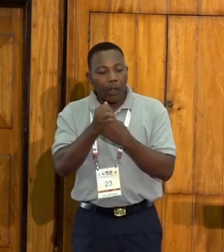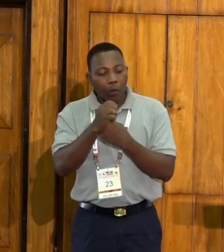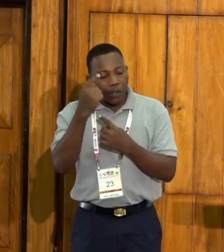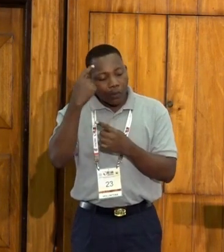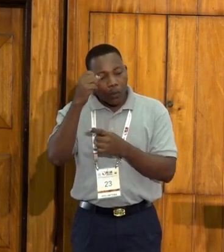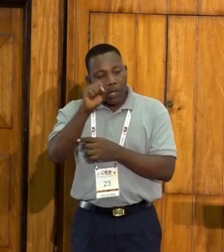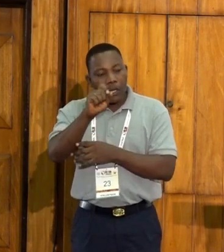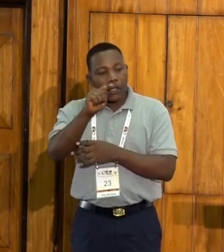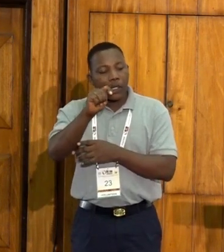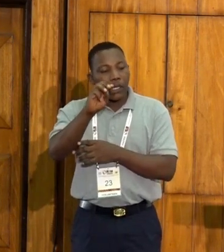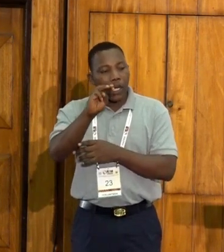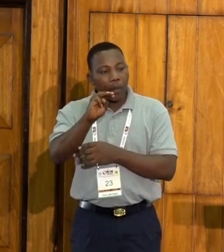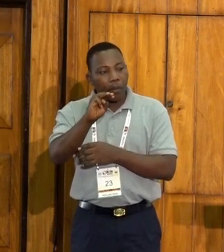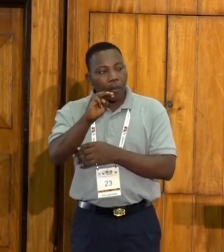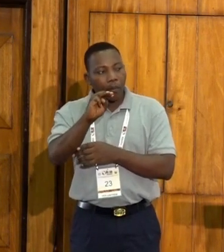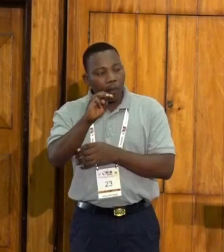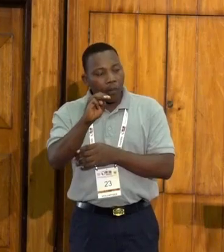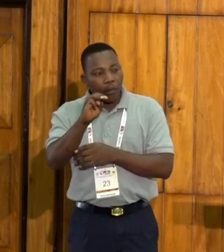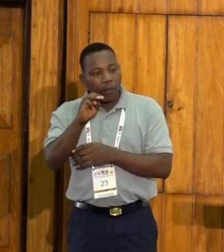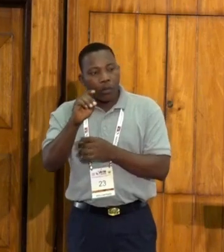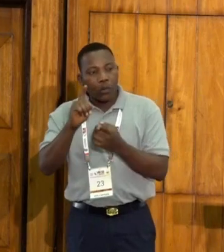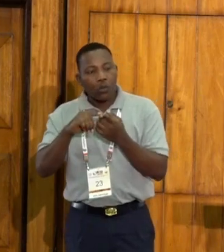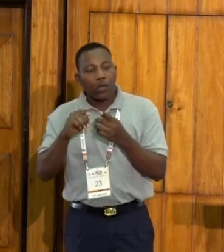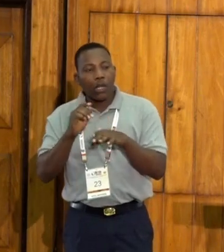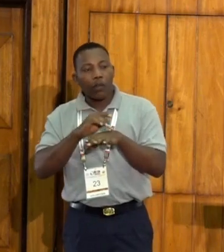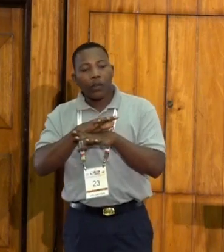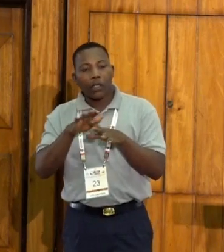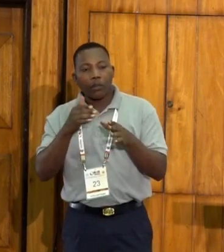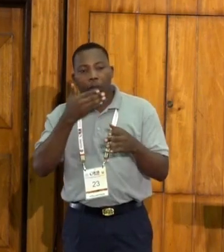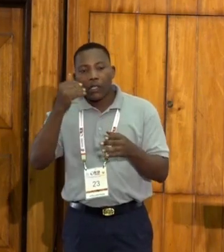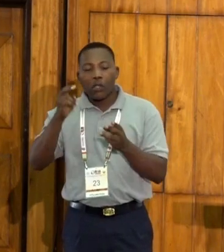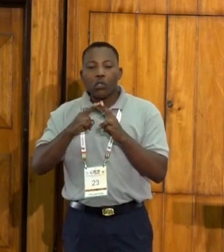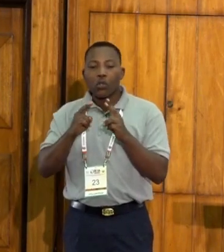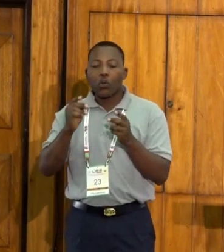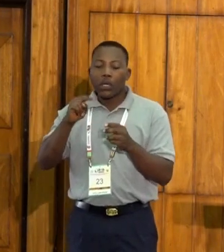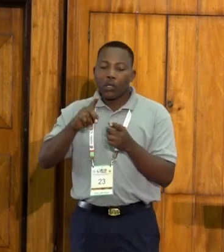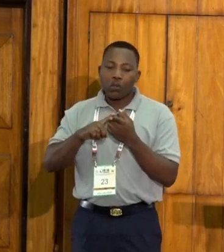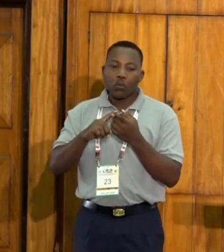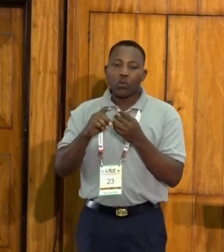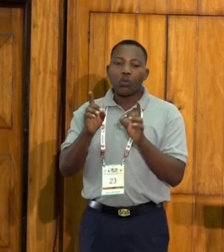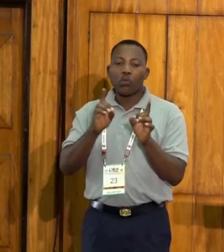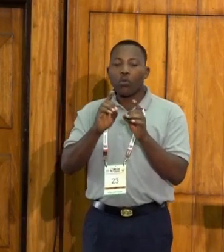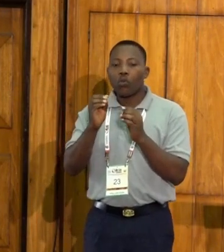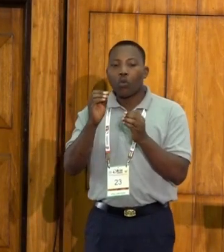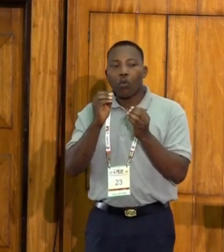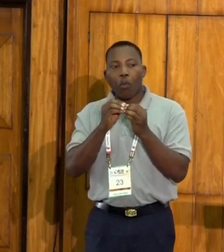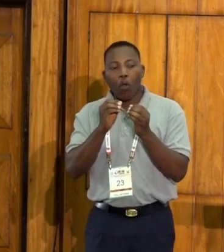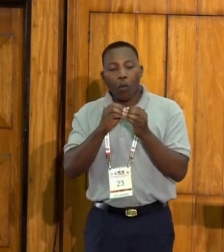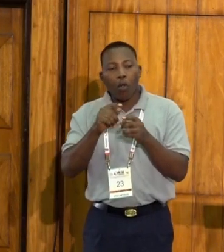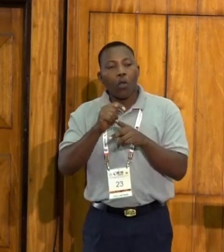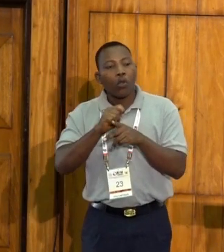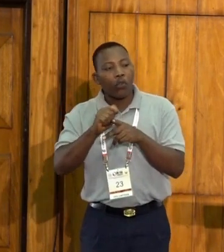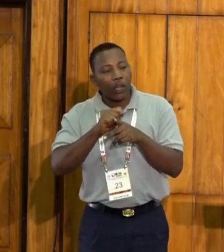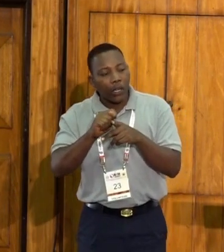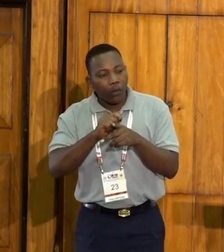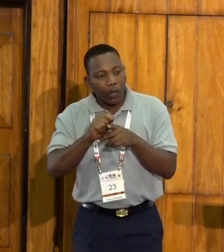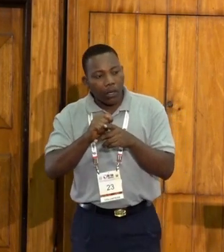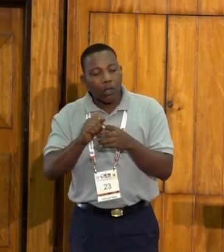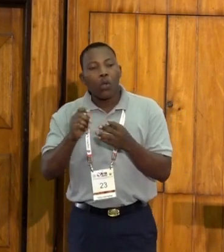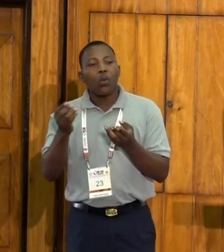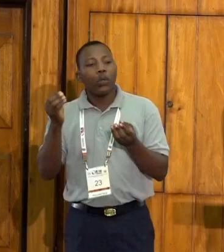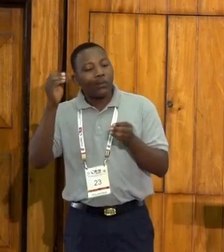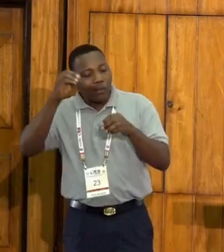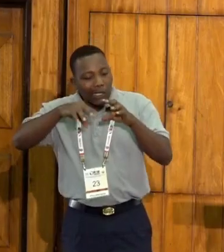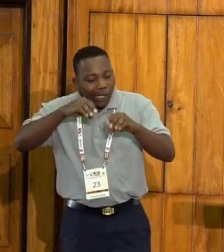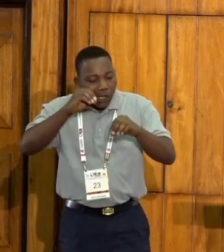SGMs at those health facilities that are faith-based. So we may need to do a lot of capacity building. We suggest a lot of capacity